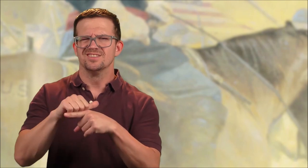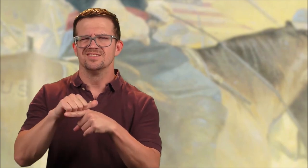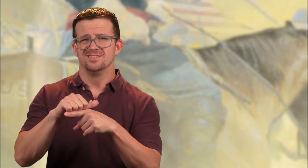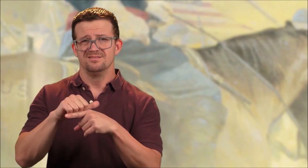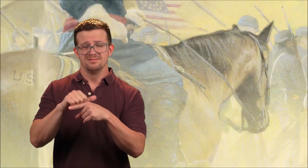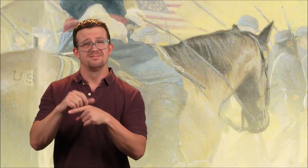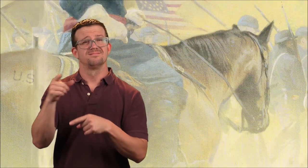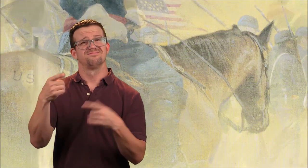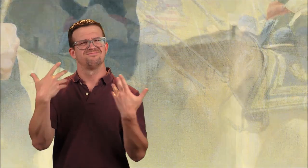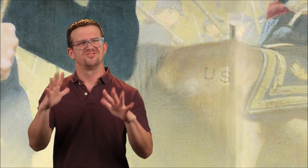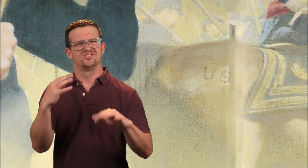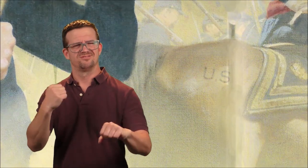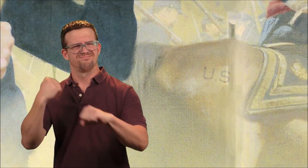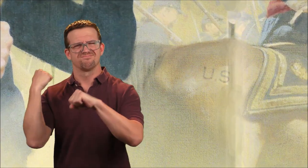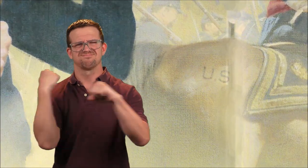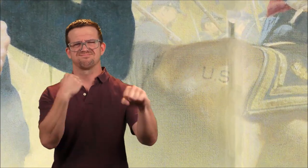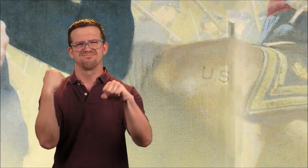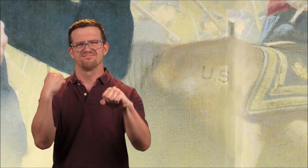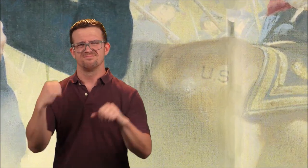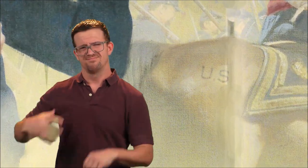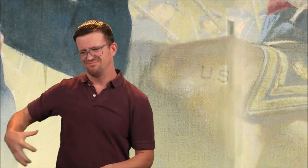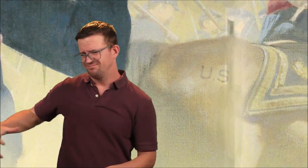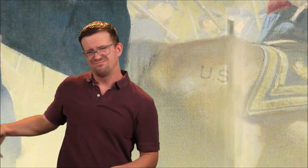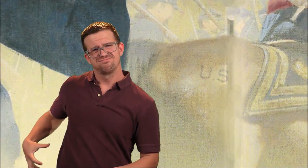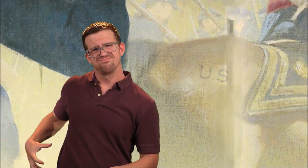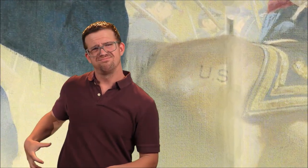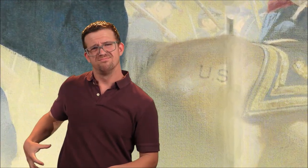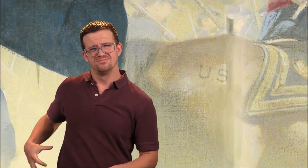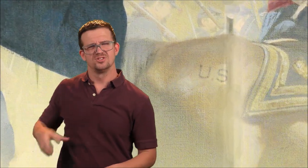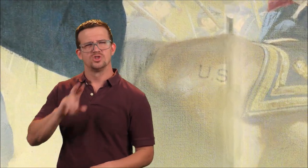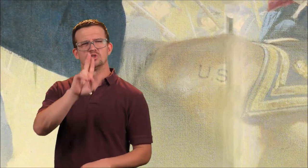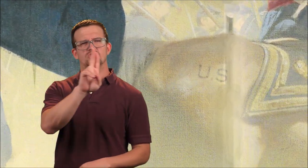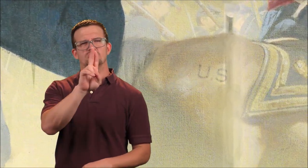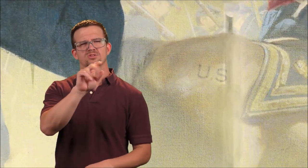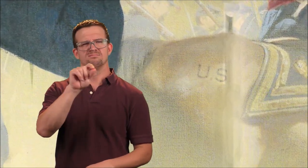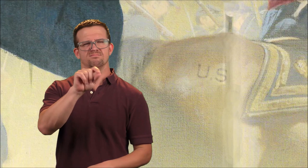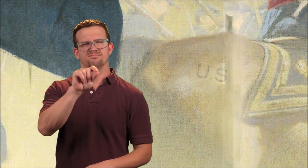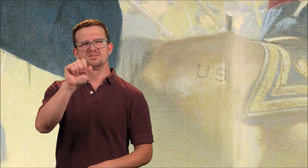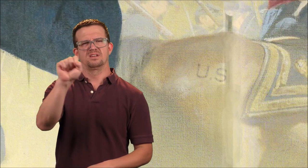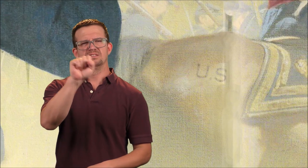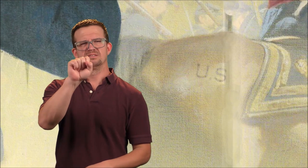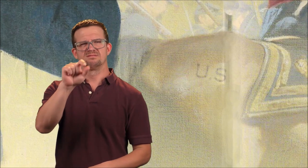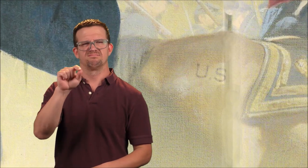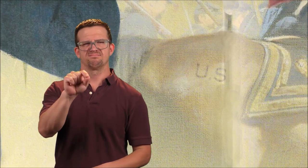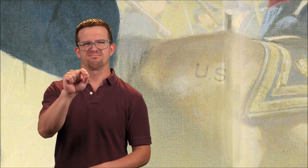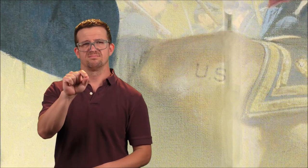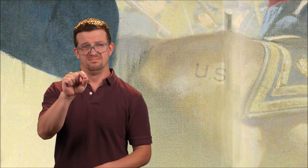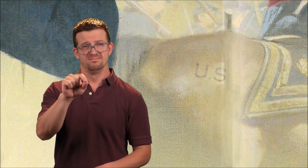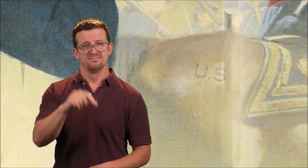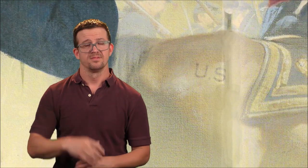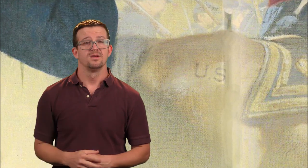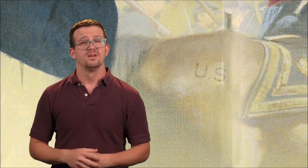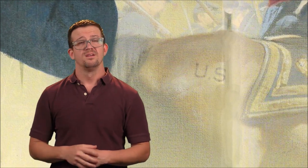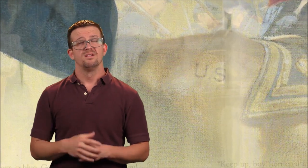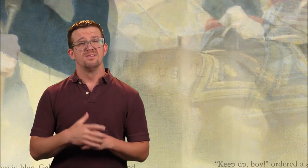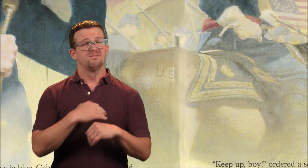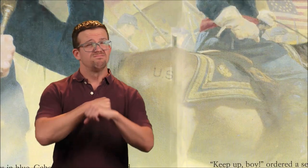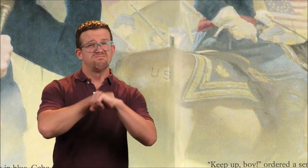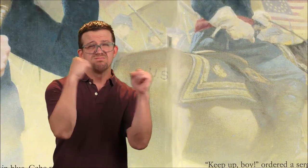Lancer was a trained military horse, with the letters U.S. branded on his hind quarter. Neither